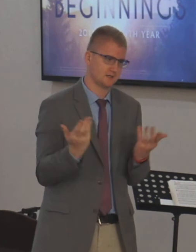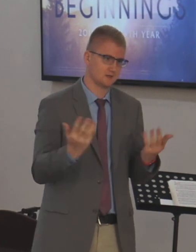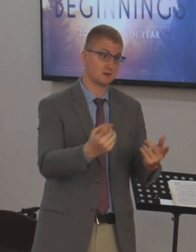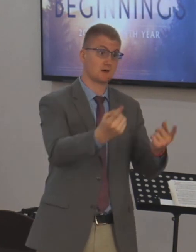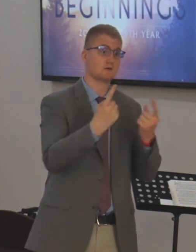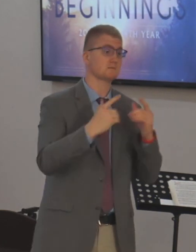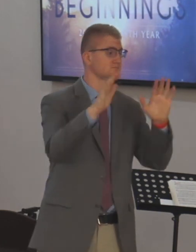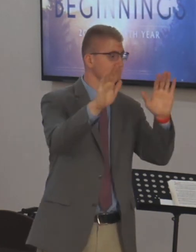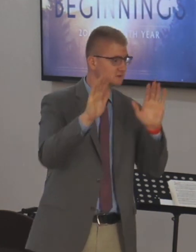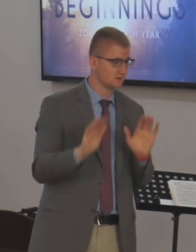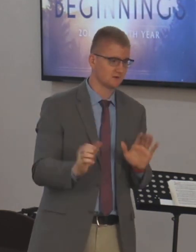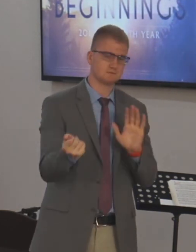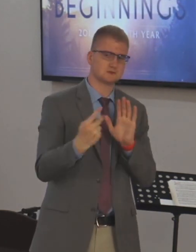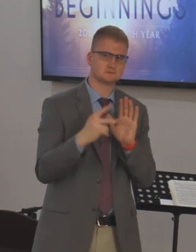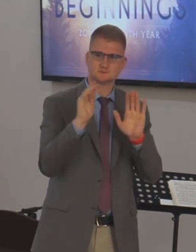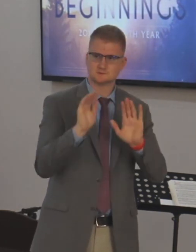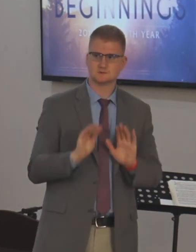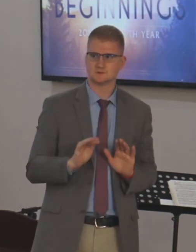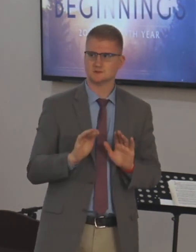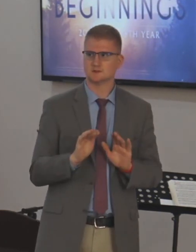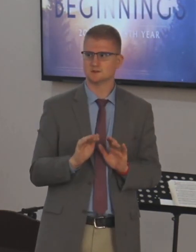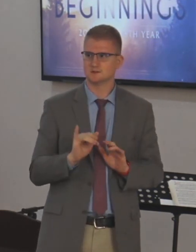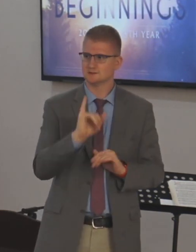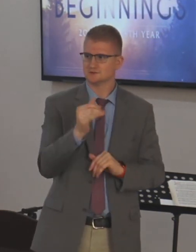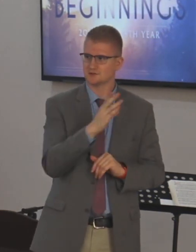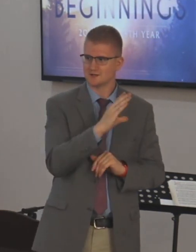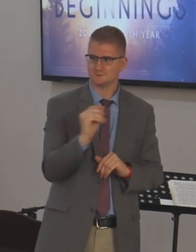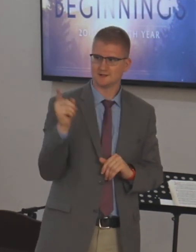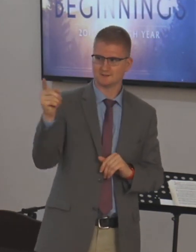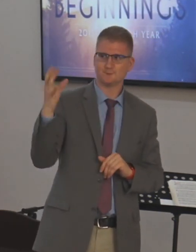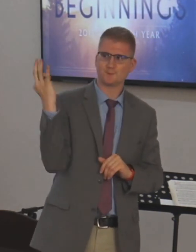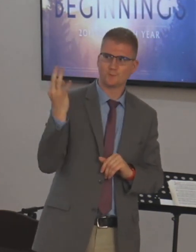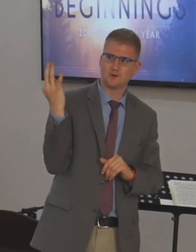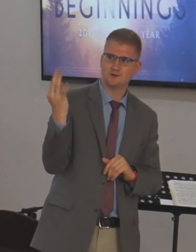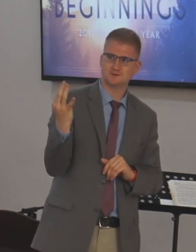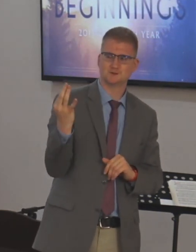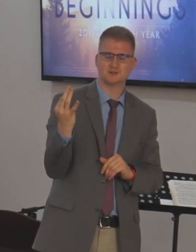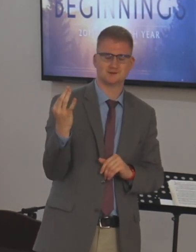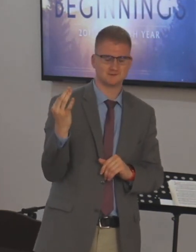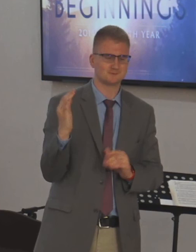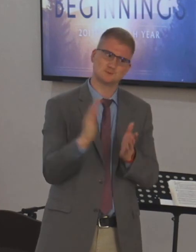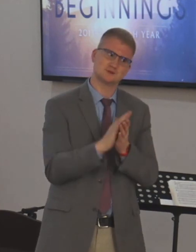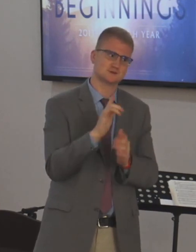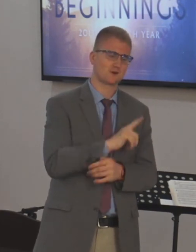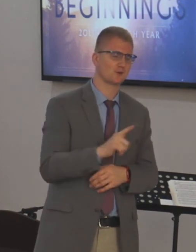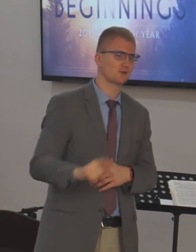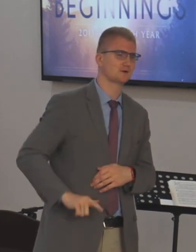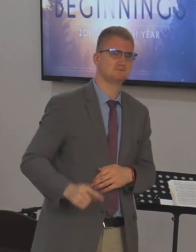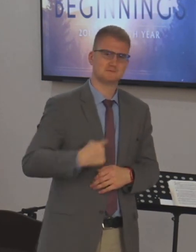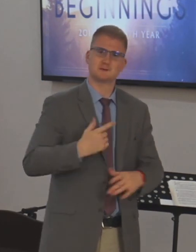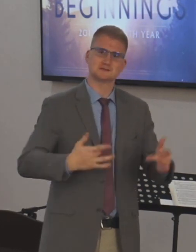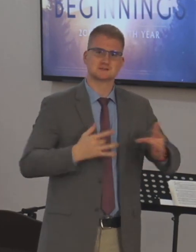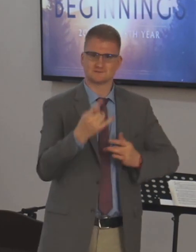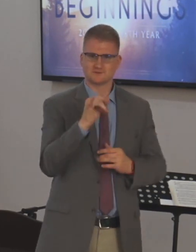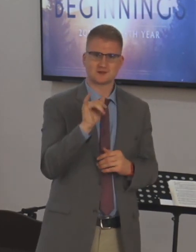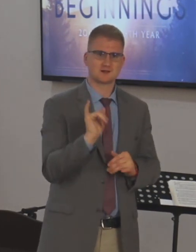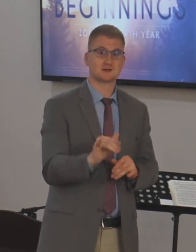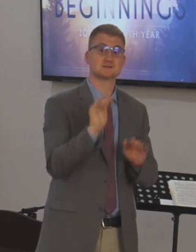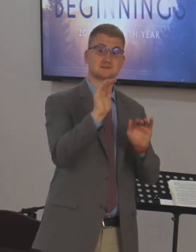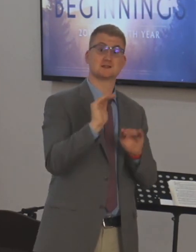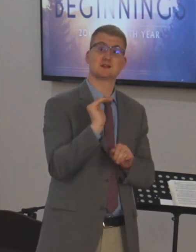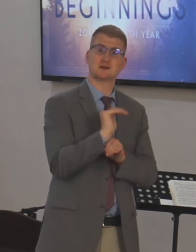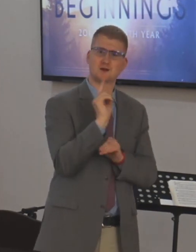Sunday. Right here, Josh is going to be preaching. Praise the Lord. I'm excited about that. Sunday night, you know who's preaching?